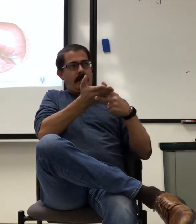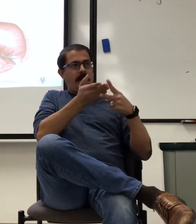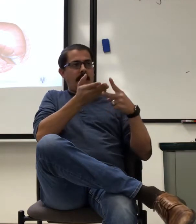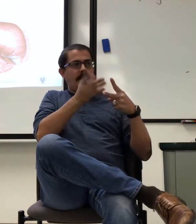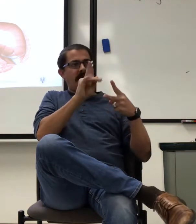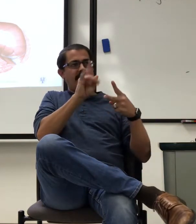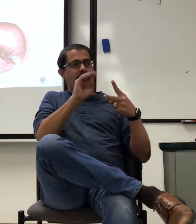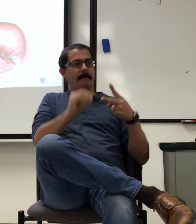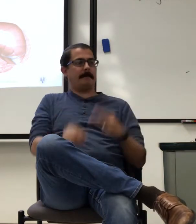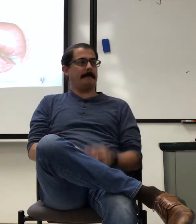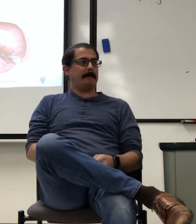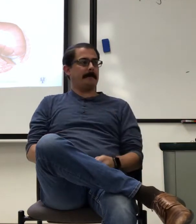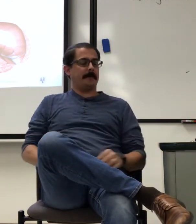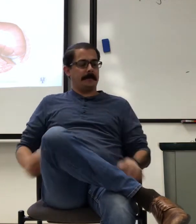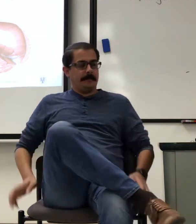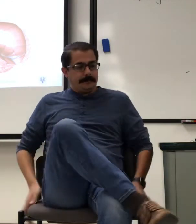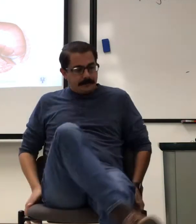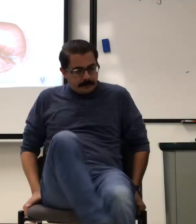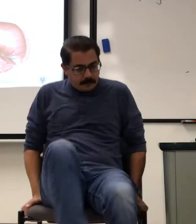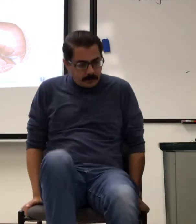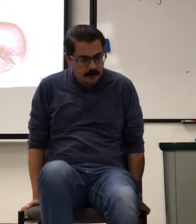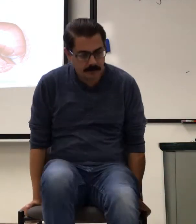thoracic cavity from